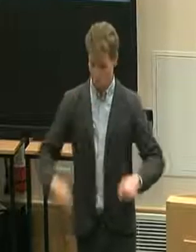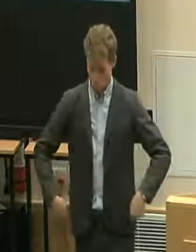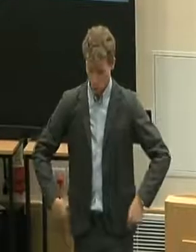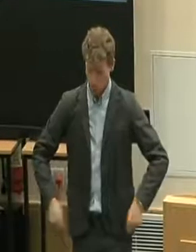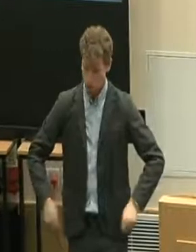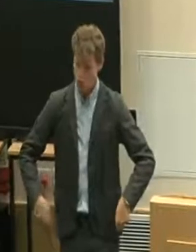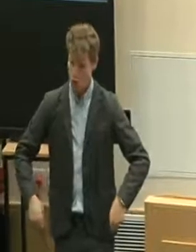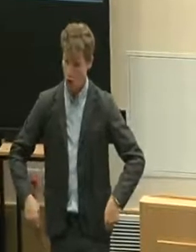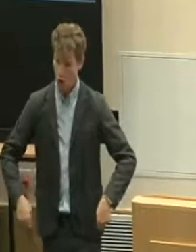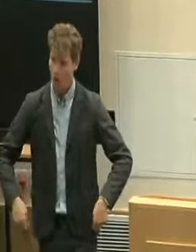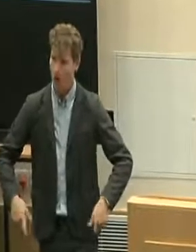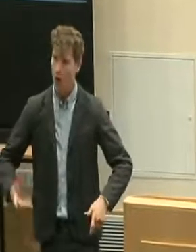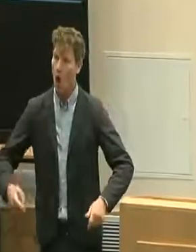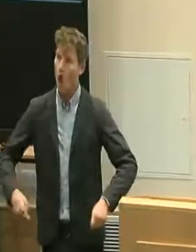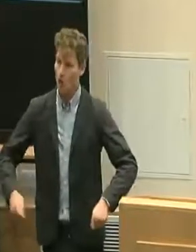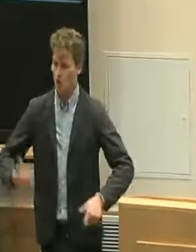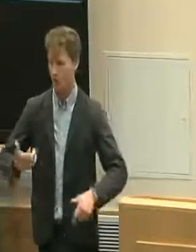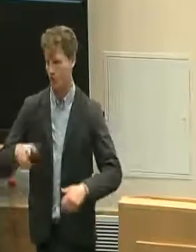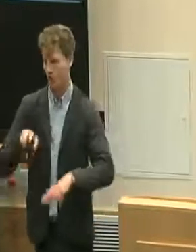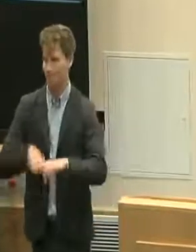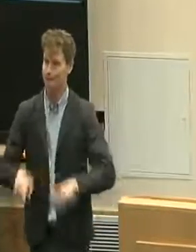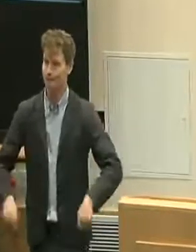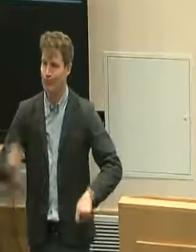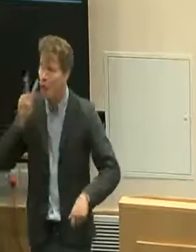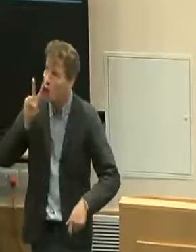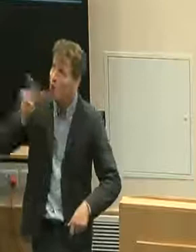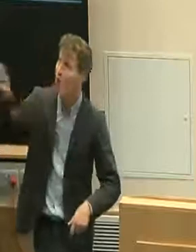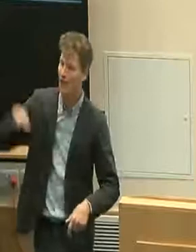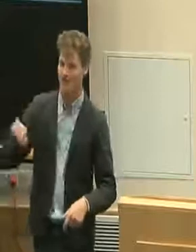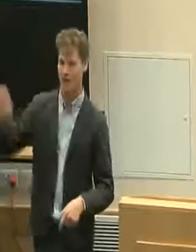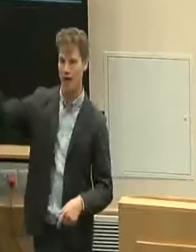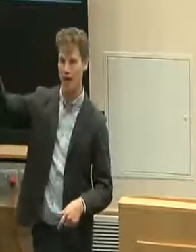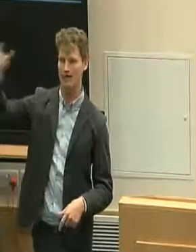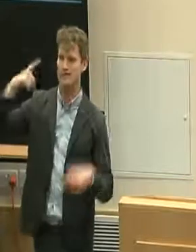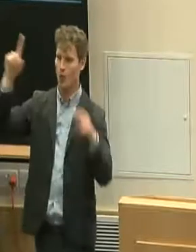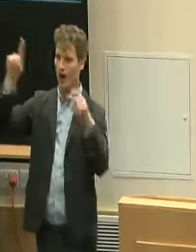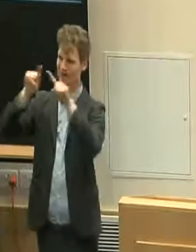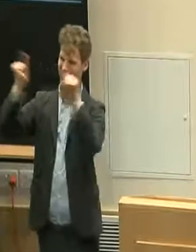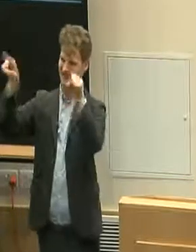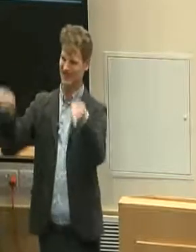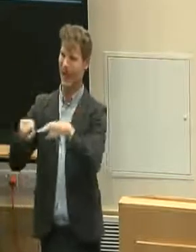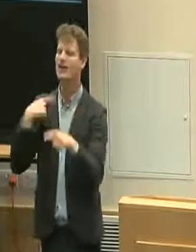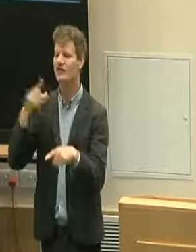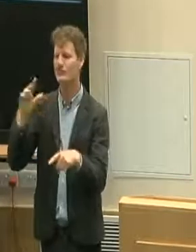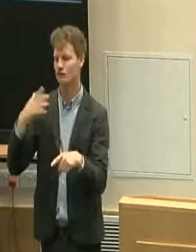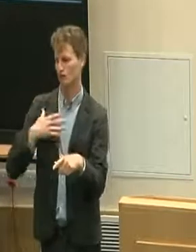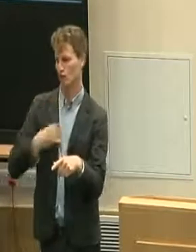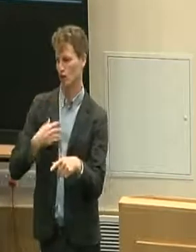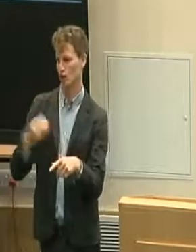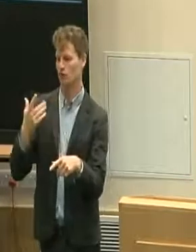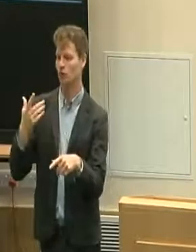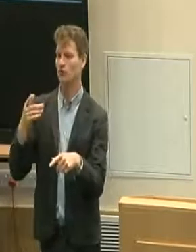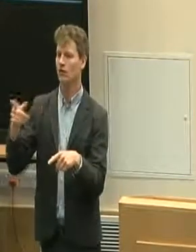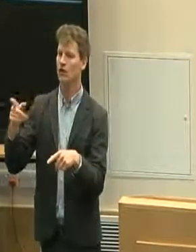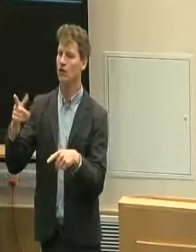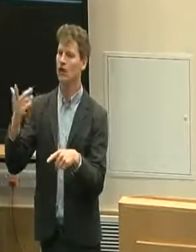staircase with this sign. Oh, and in it, underneath it in French, it says, "You either